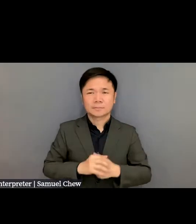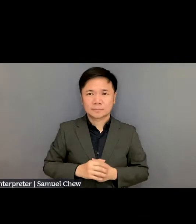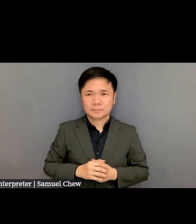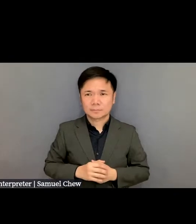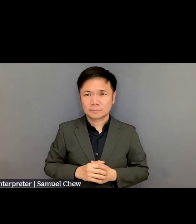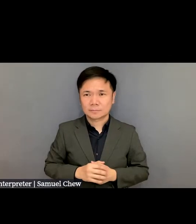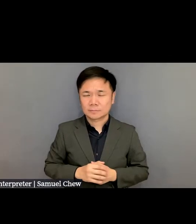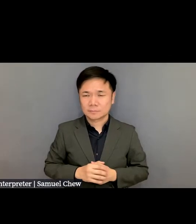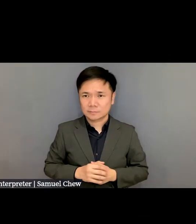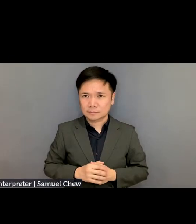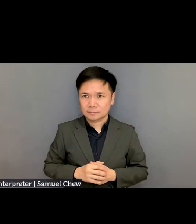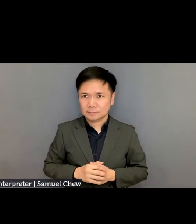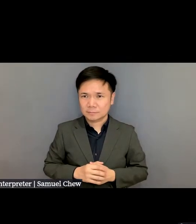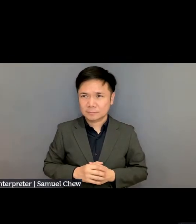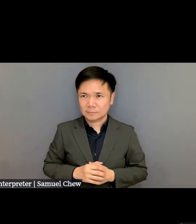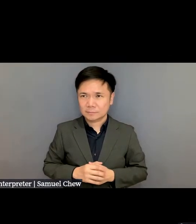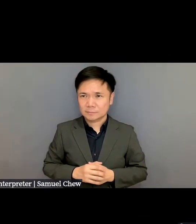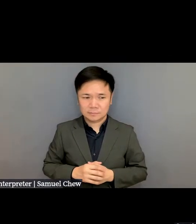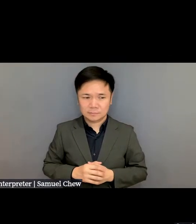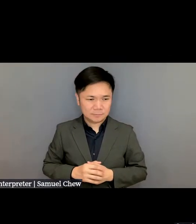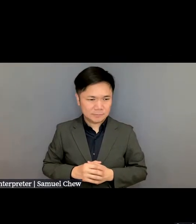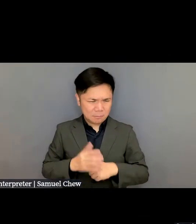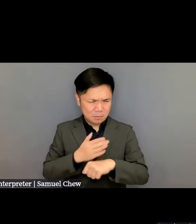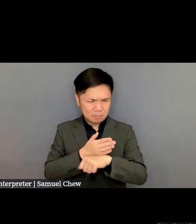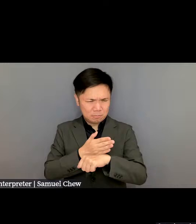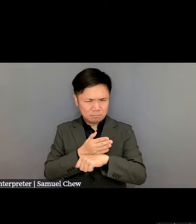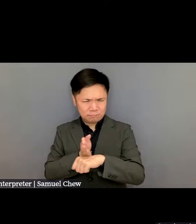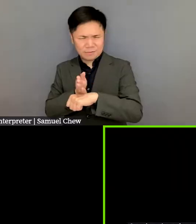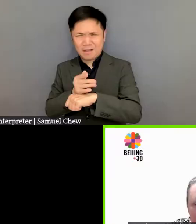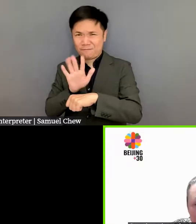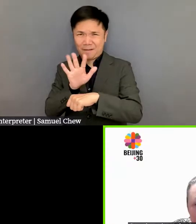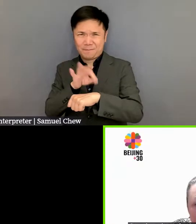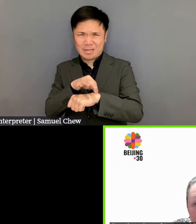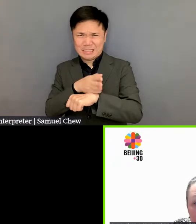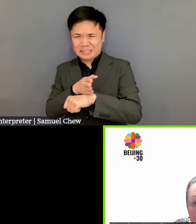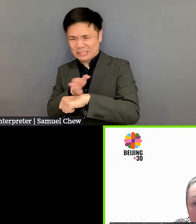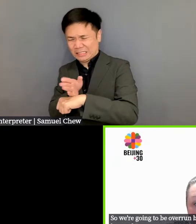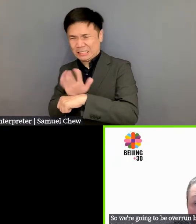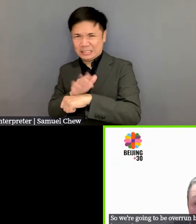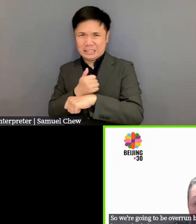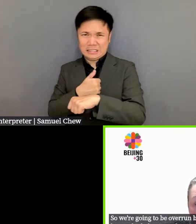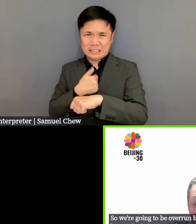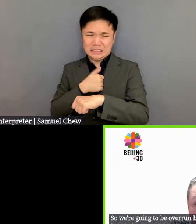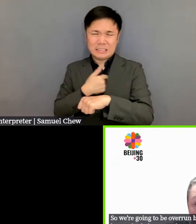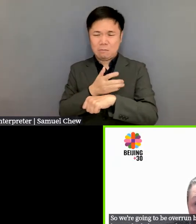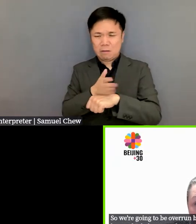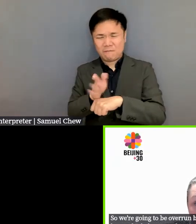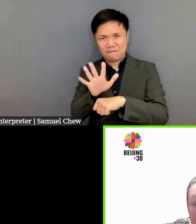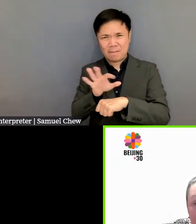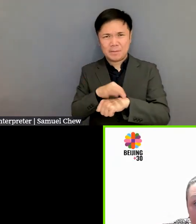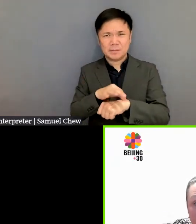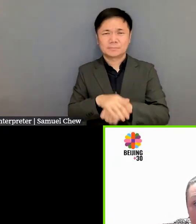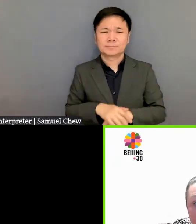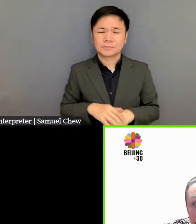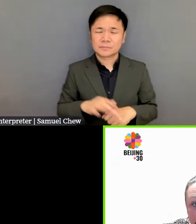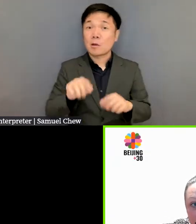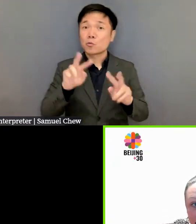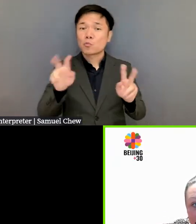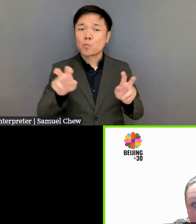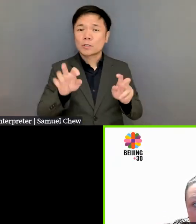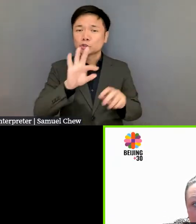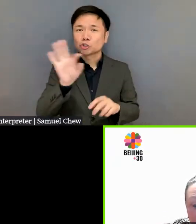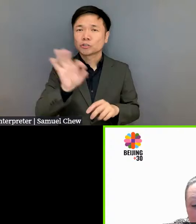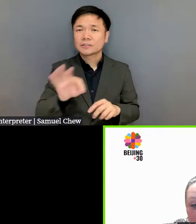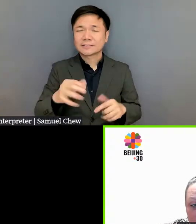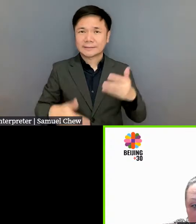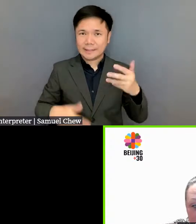to overrun by 5 minutes because we started 5 minutes late, and I do have another question around data. So I'm just going to ask